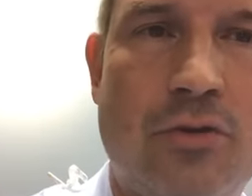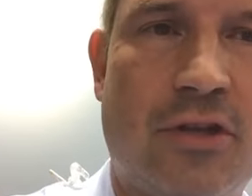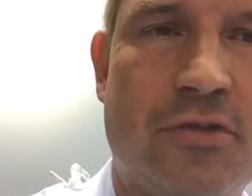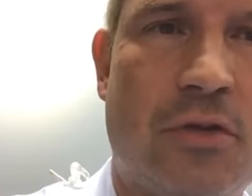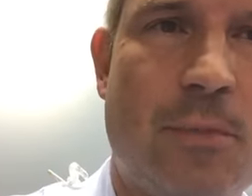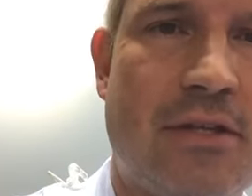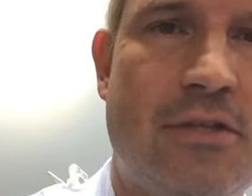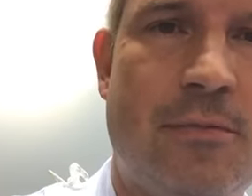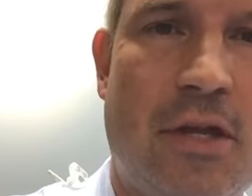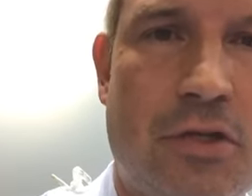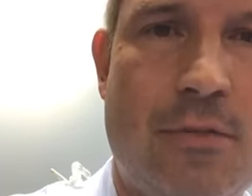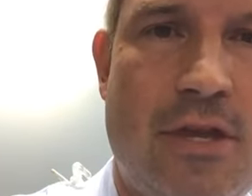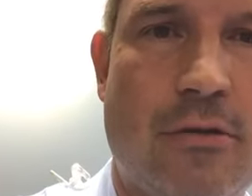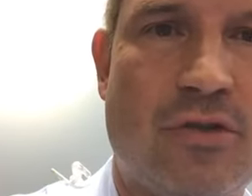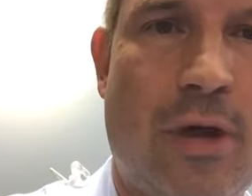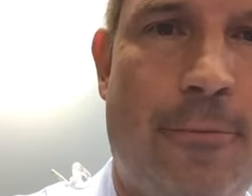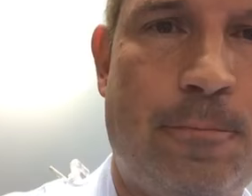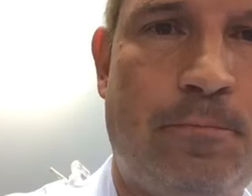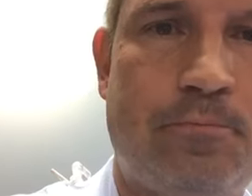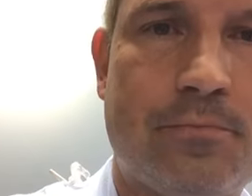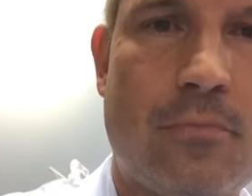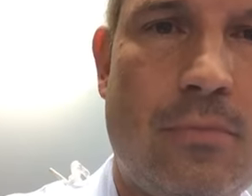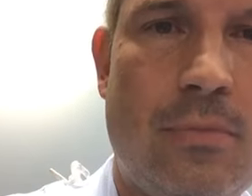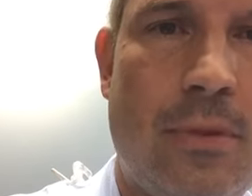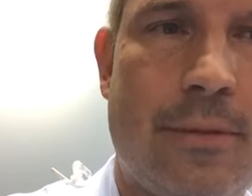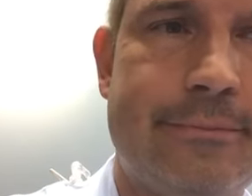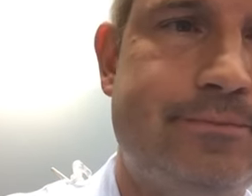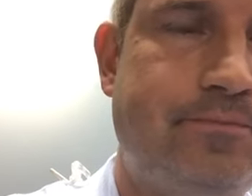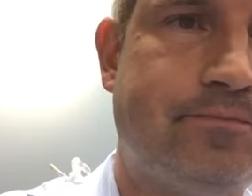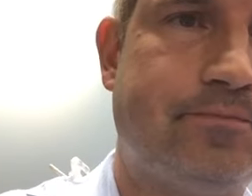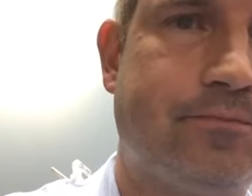mayor, who is also expected to potentially be here as well.